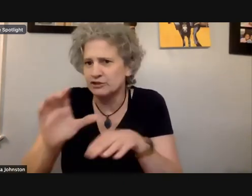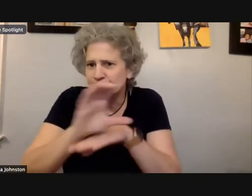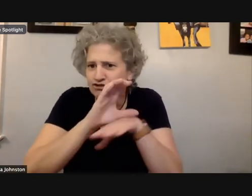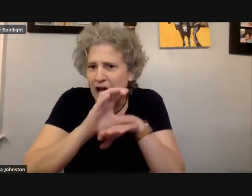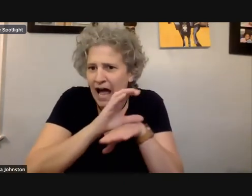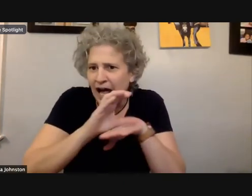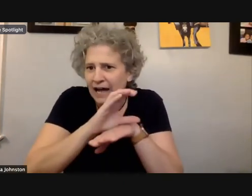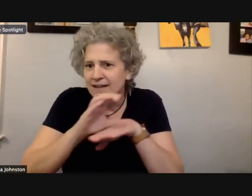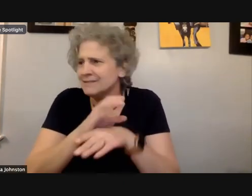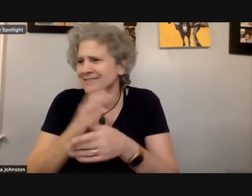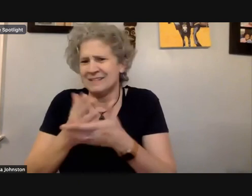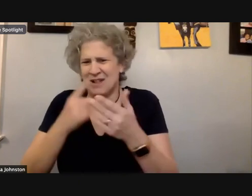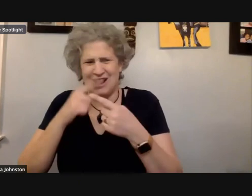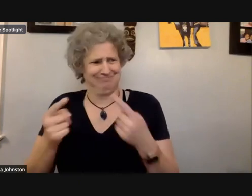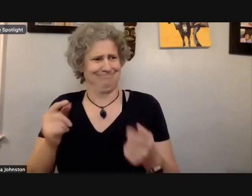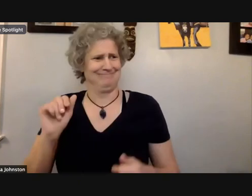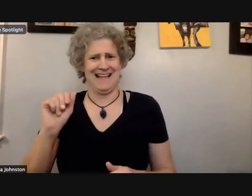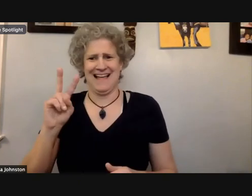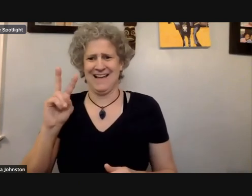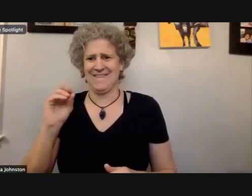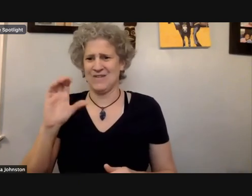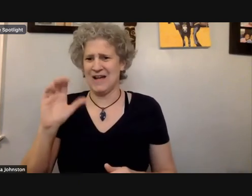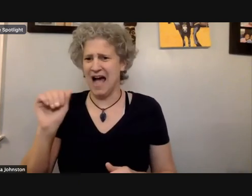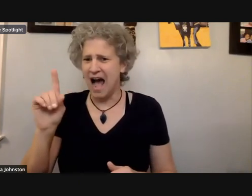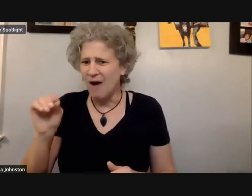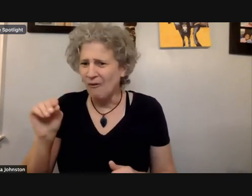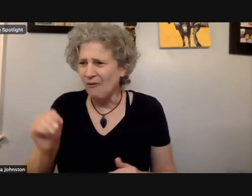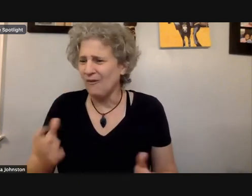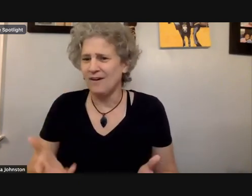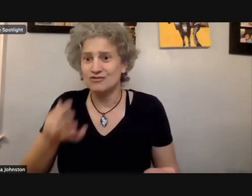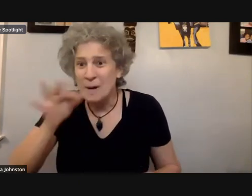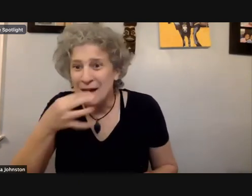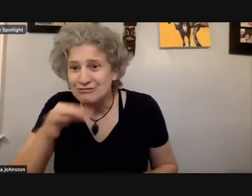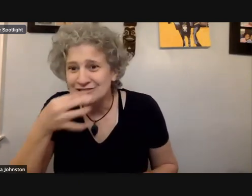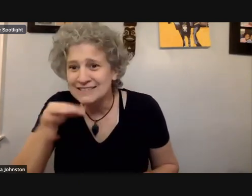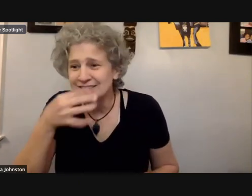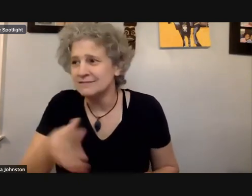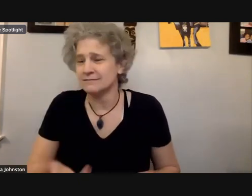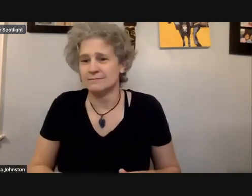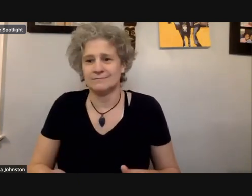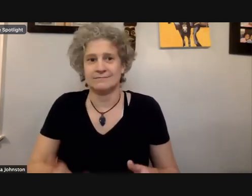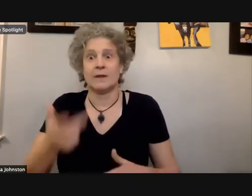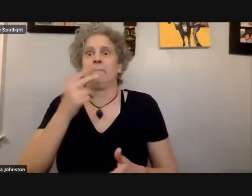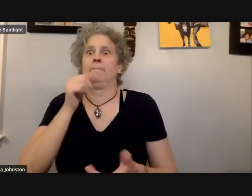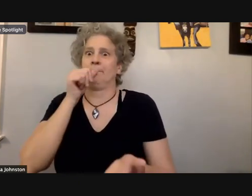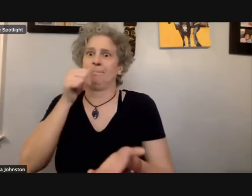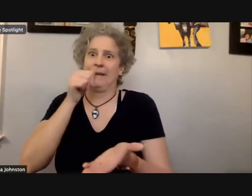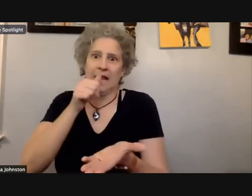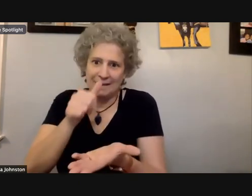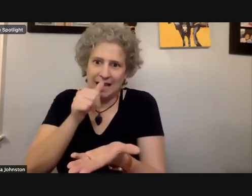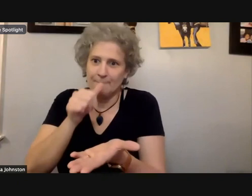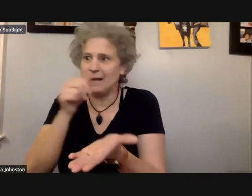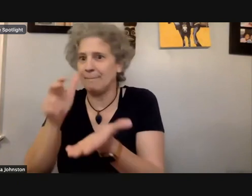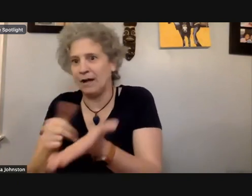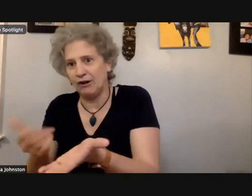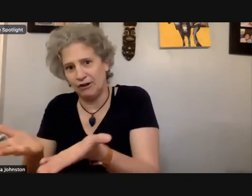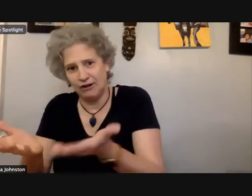three. Some people might be allergic to chocolate. Some people are allergic to avocados. Some people are allergic to